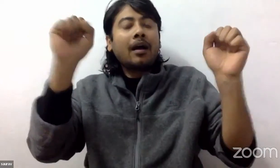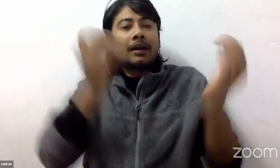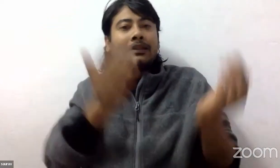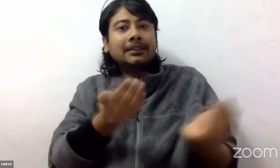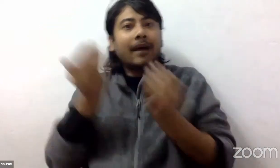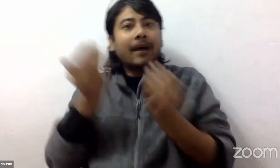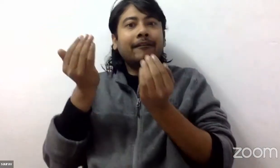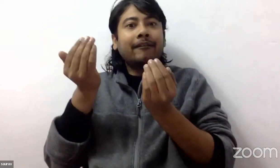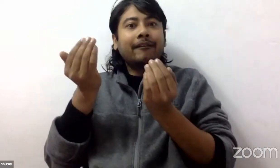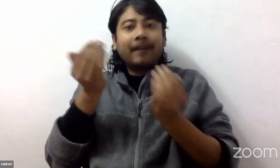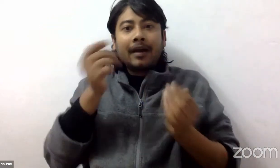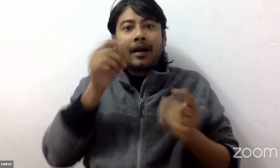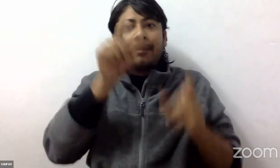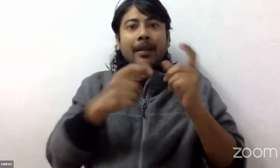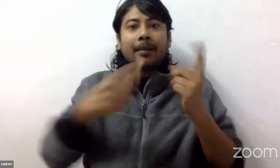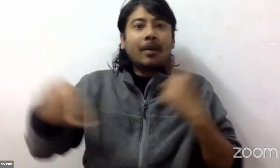birth. Therefore,